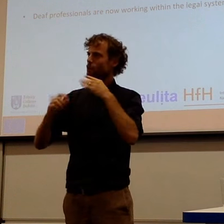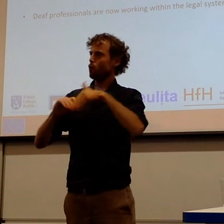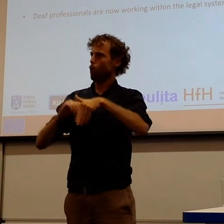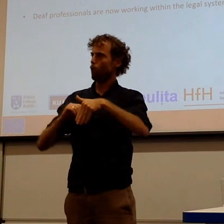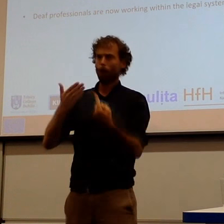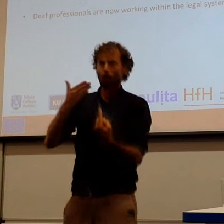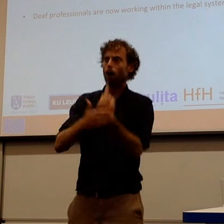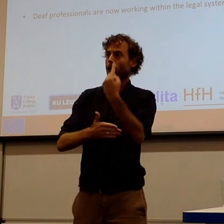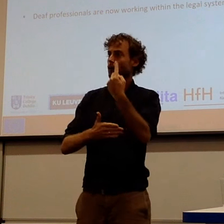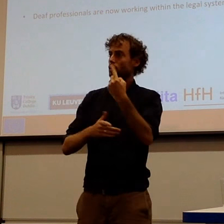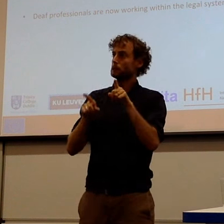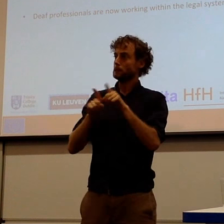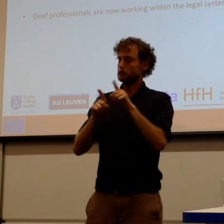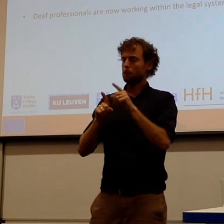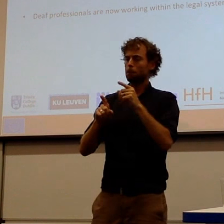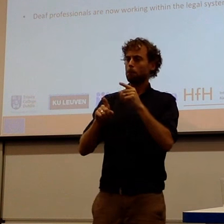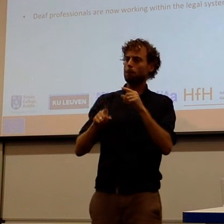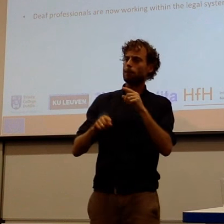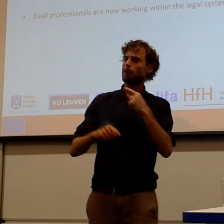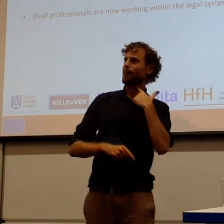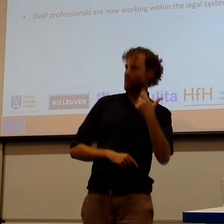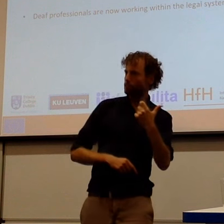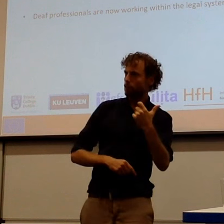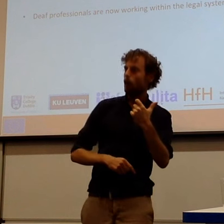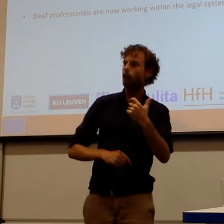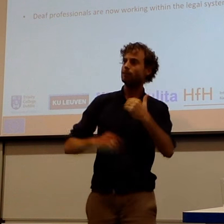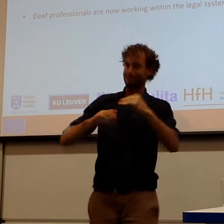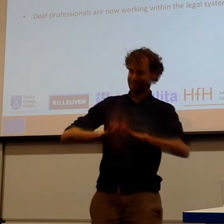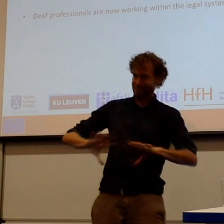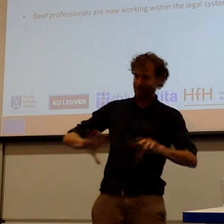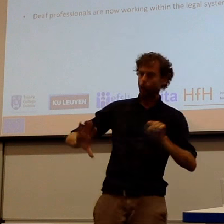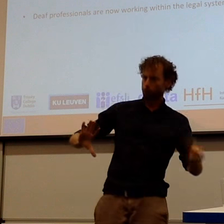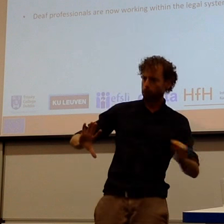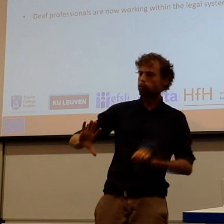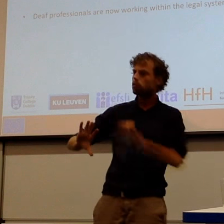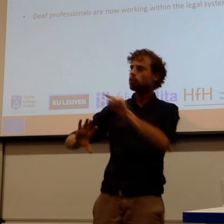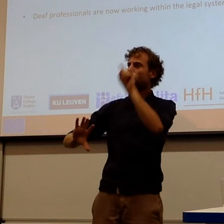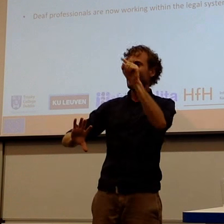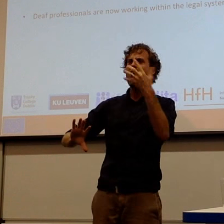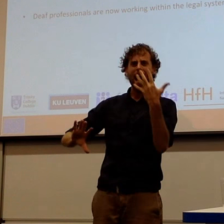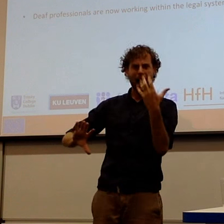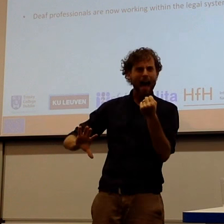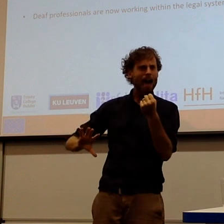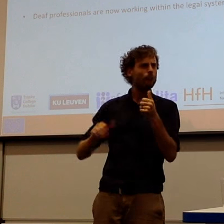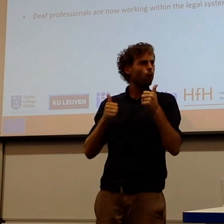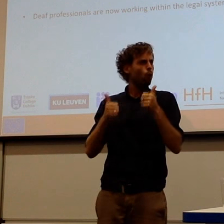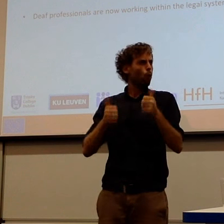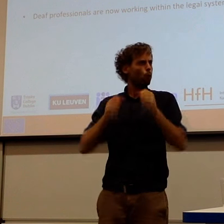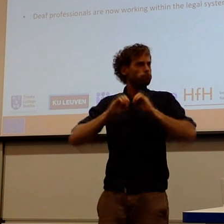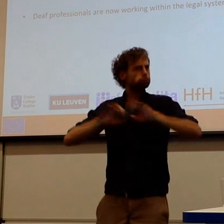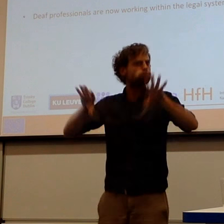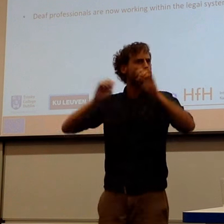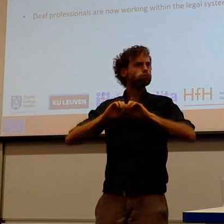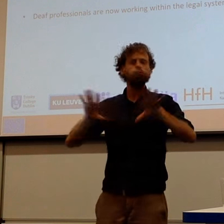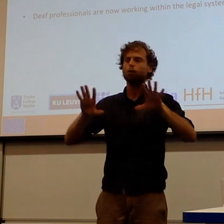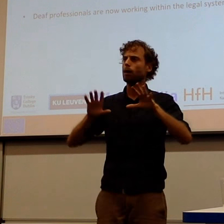of the online information and resources that are cropping up in this area. I think in Leicester and a couple of other police forces in the south of England,